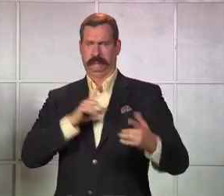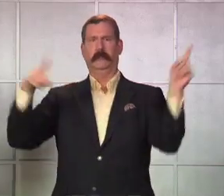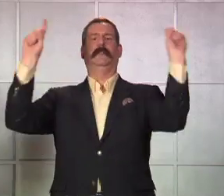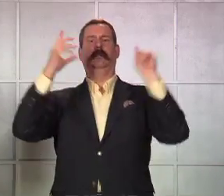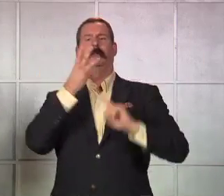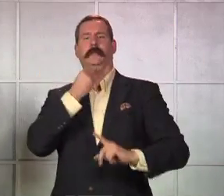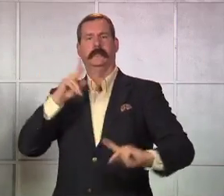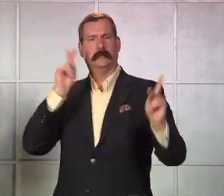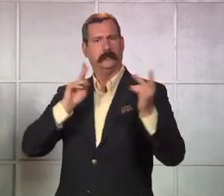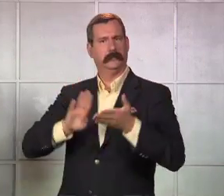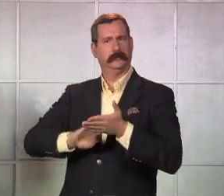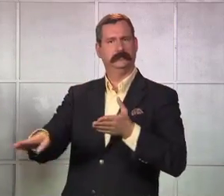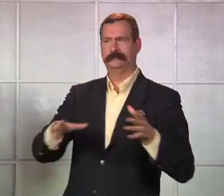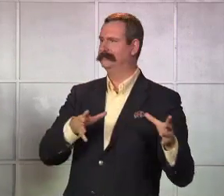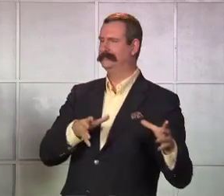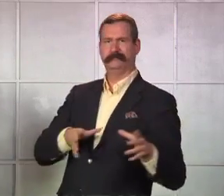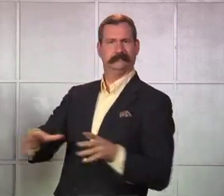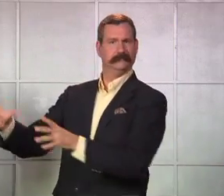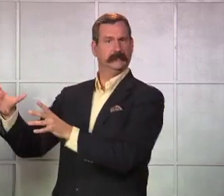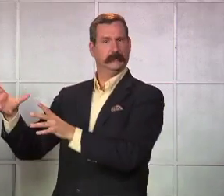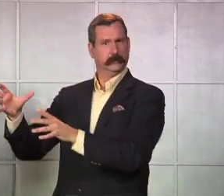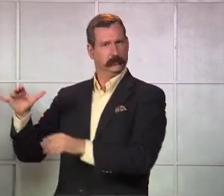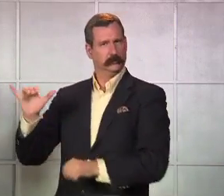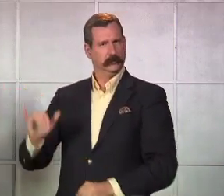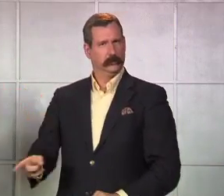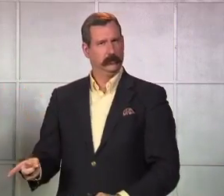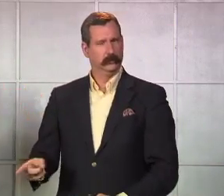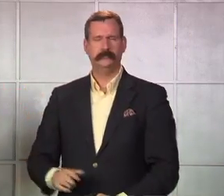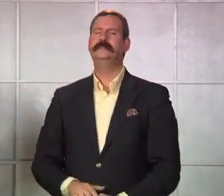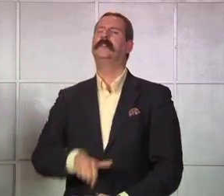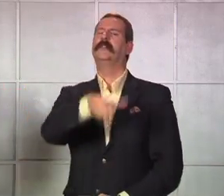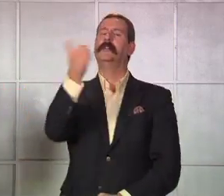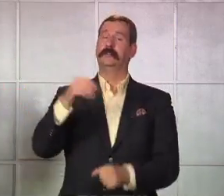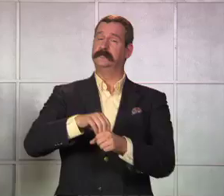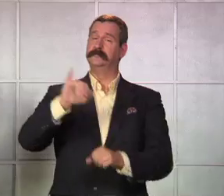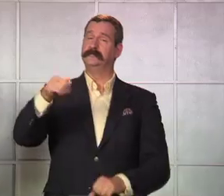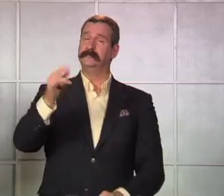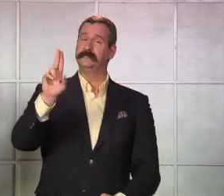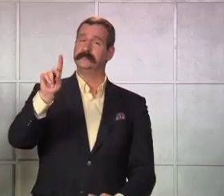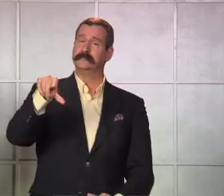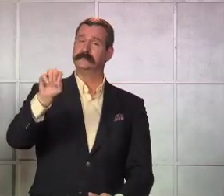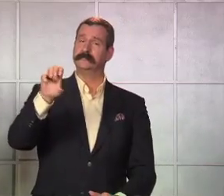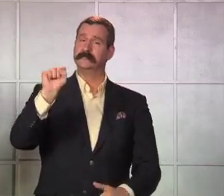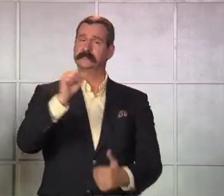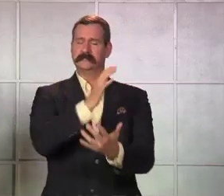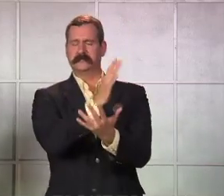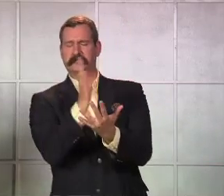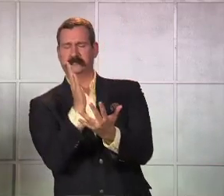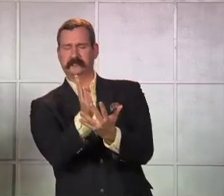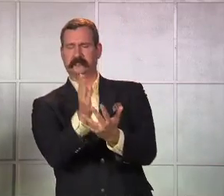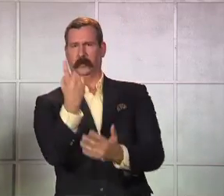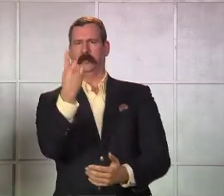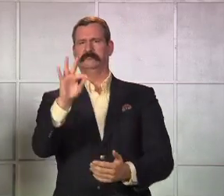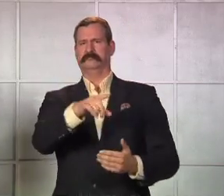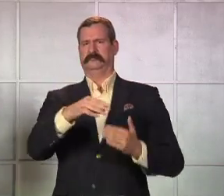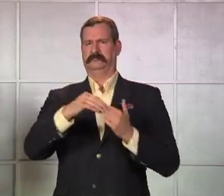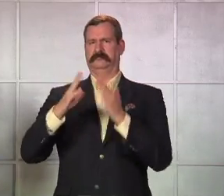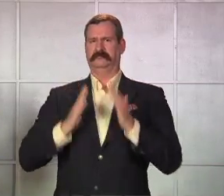the Jewish people go. And Pharaoh relented and let them leave. In the book of Judges, there was a woman by the name